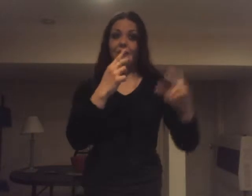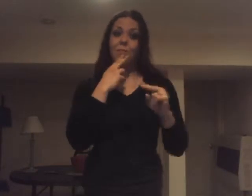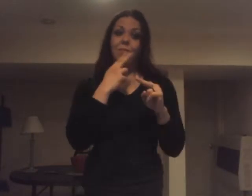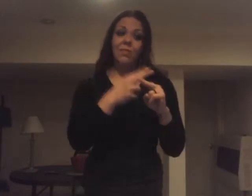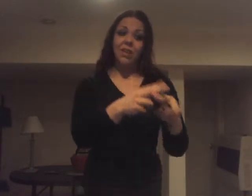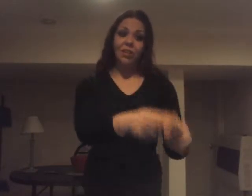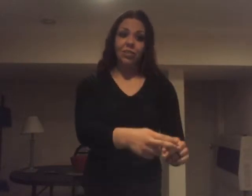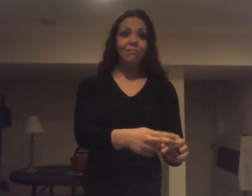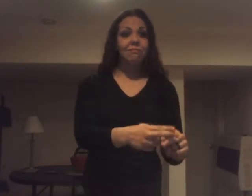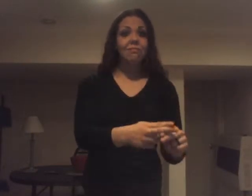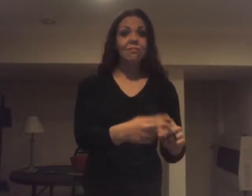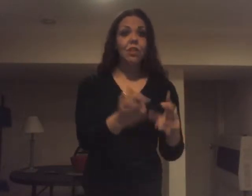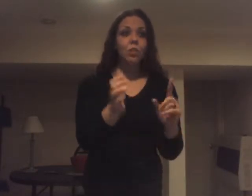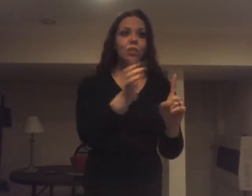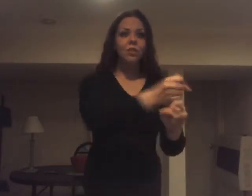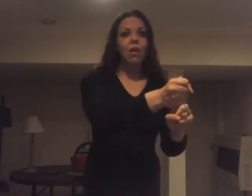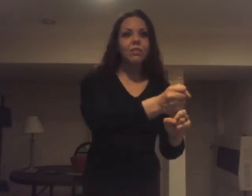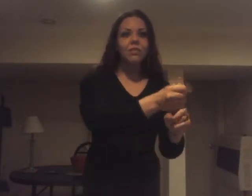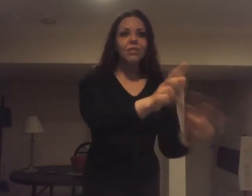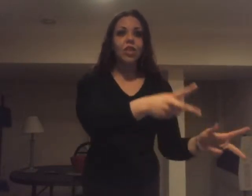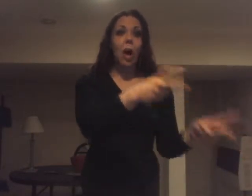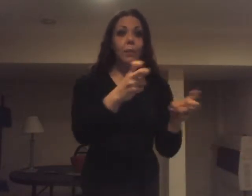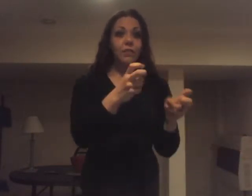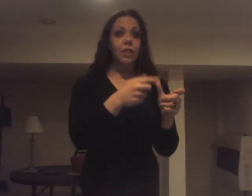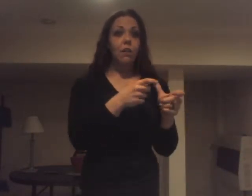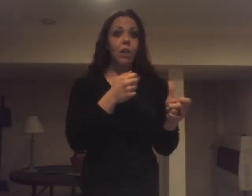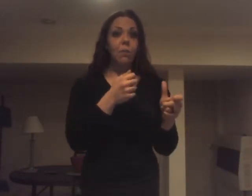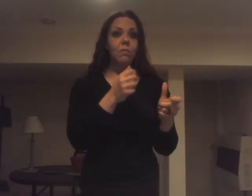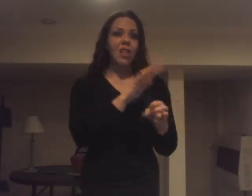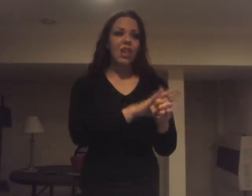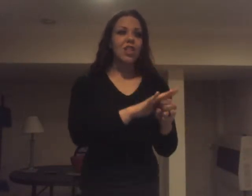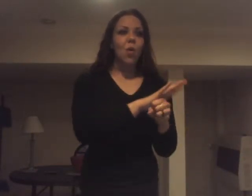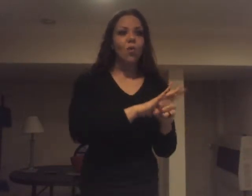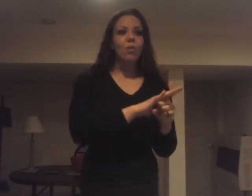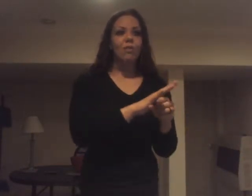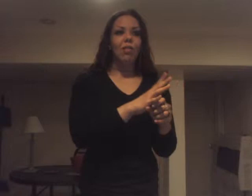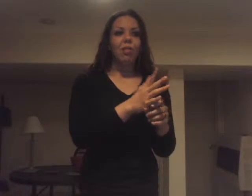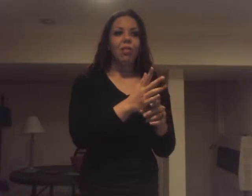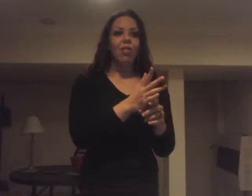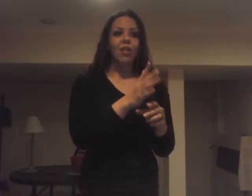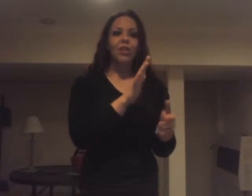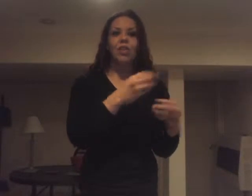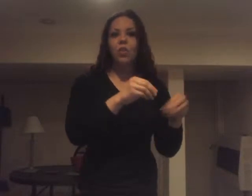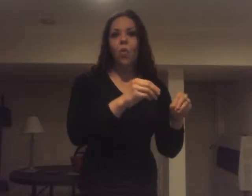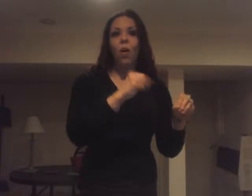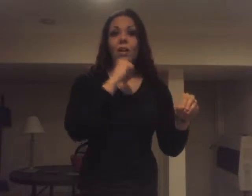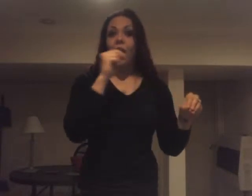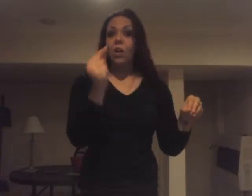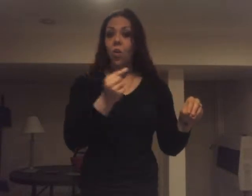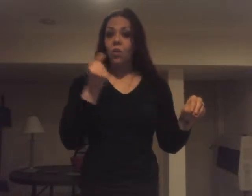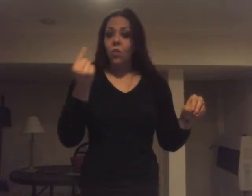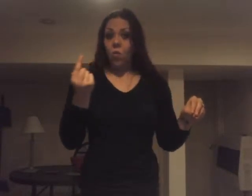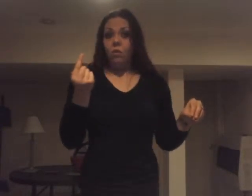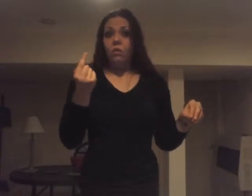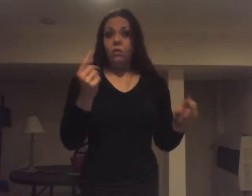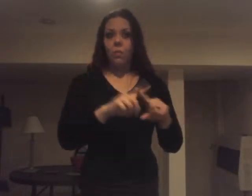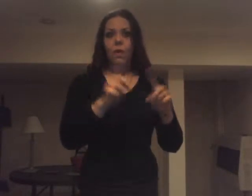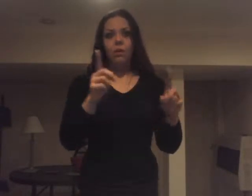was caught shoplifting from his local Tesco's. Not just on one occasion, but apparently he had been doing it